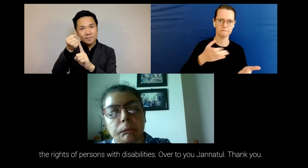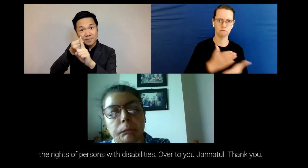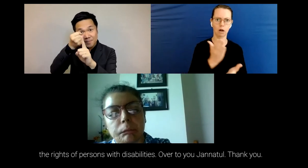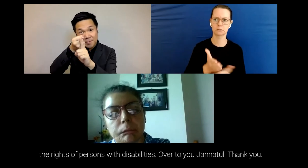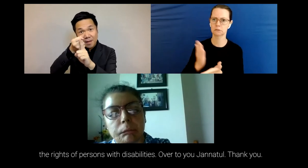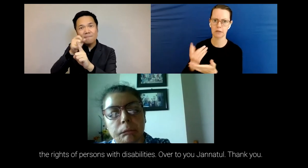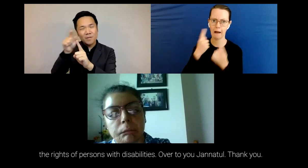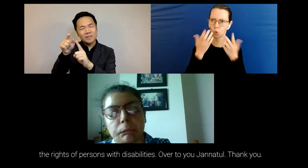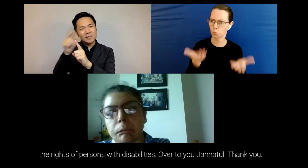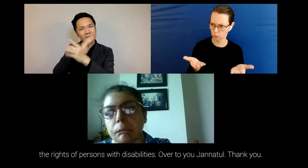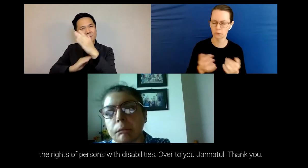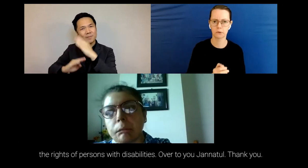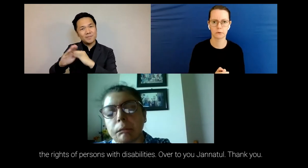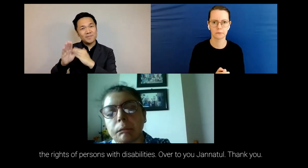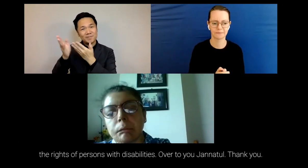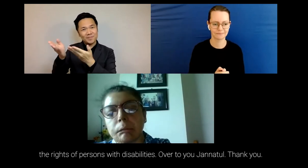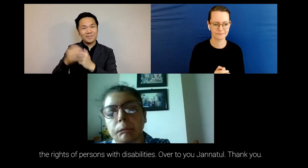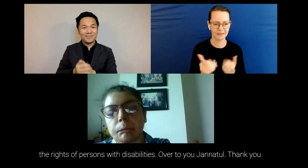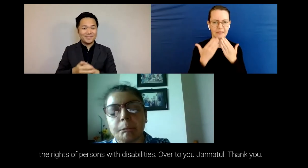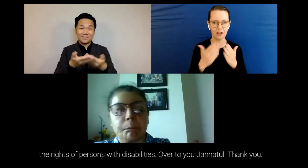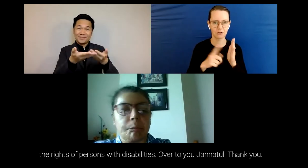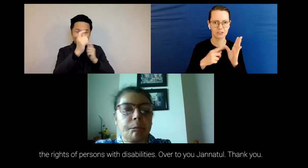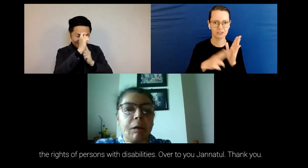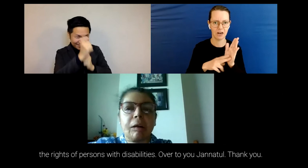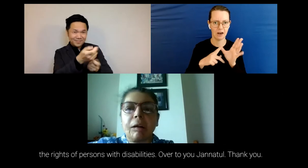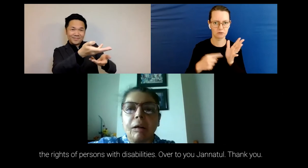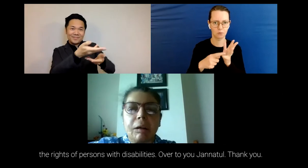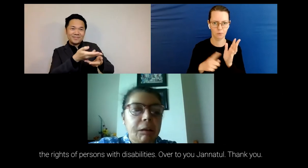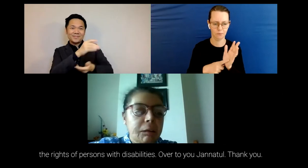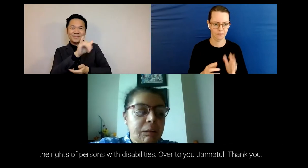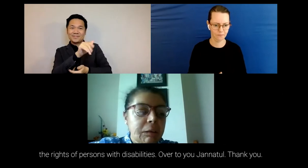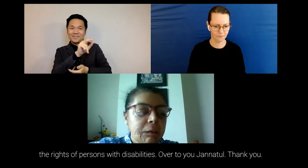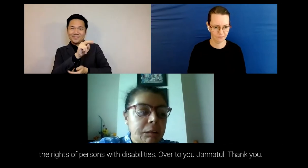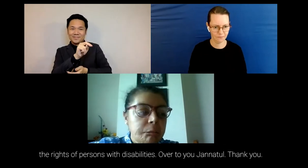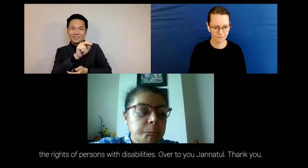disabilities. Over to you, Janatal. Thank you.